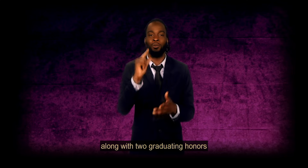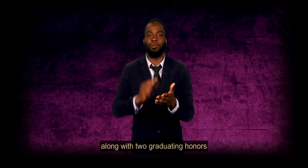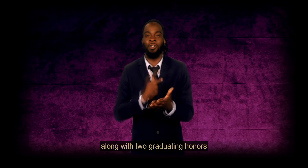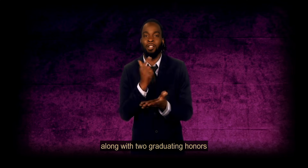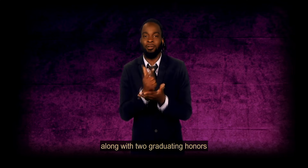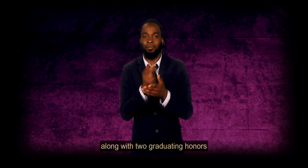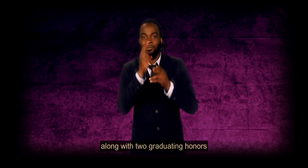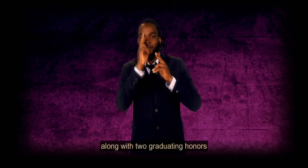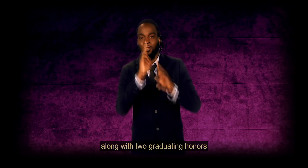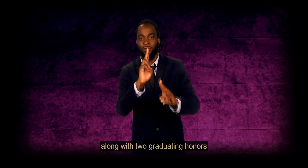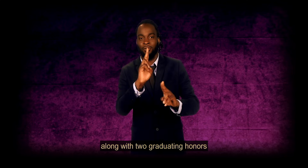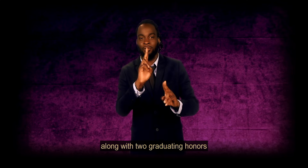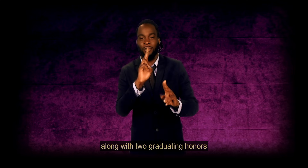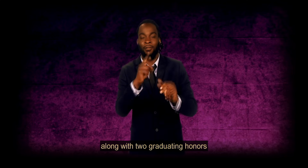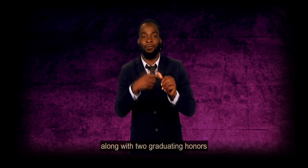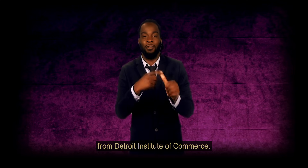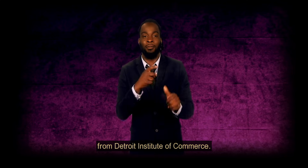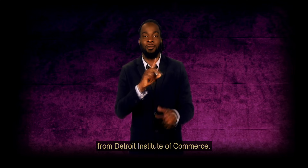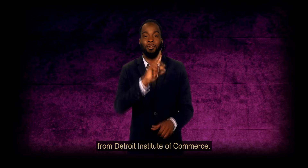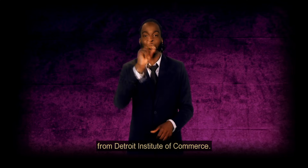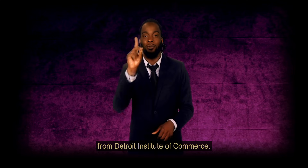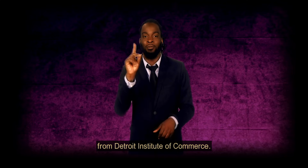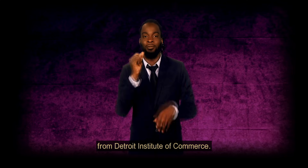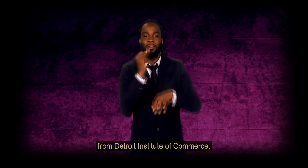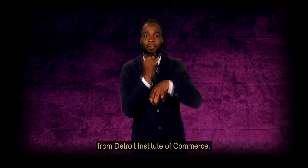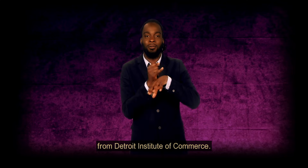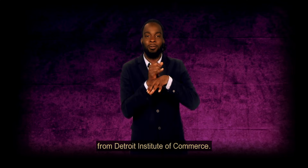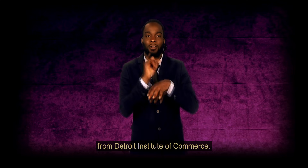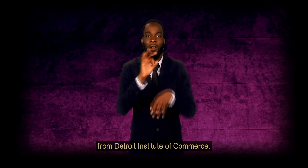along with 2 graduating honors from Detroit Institute of Commerce.